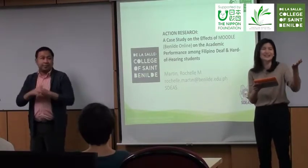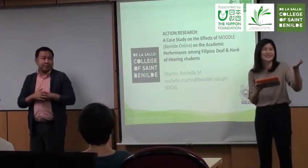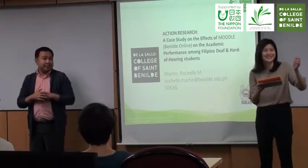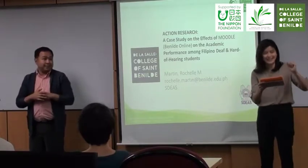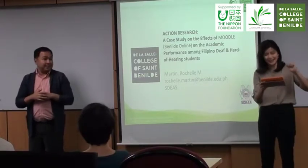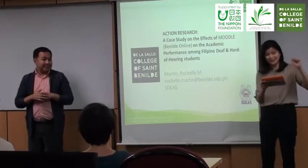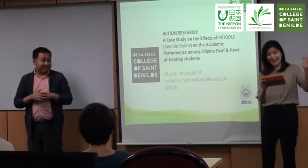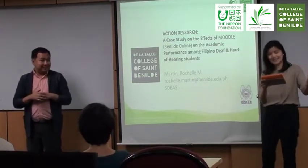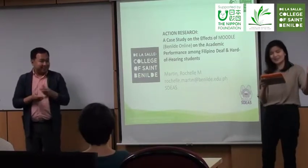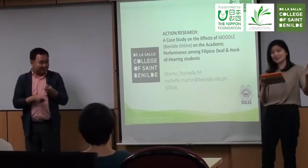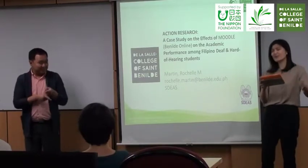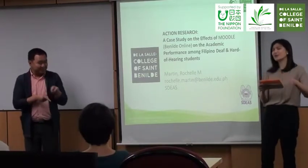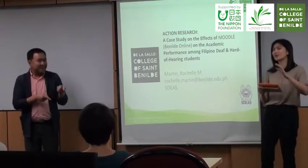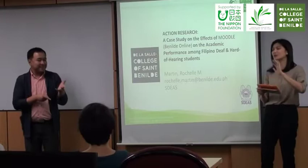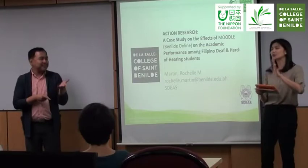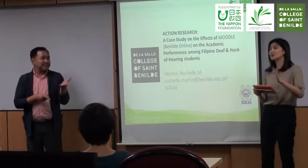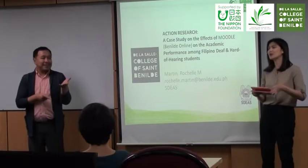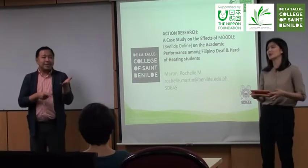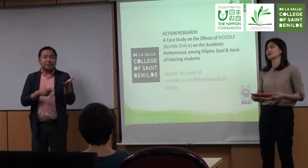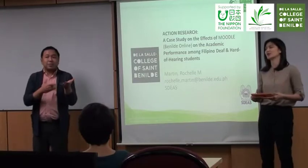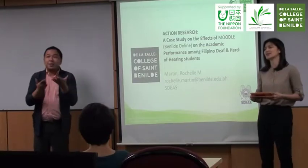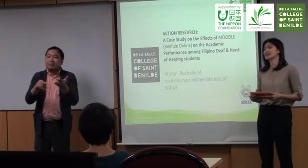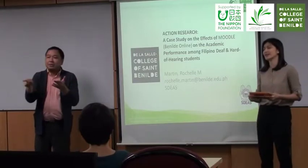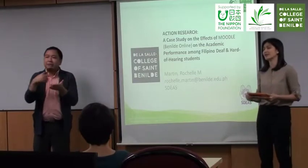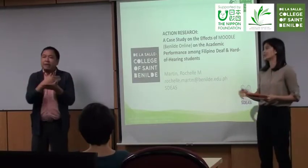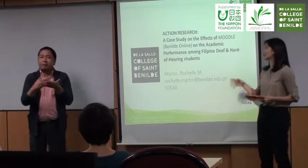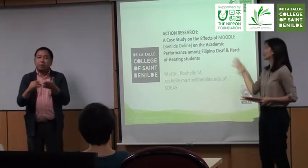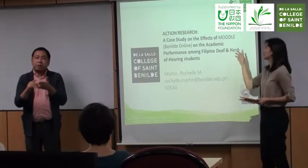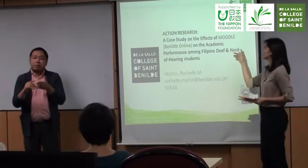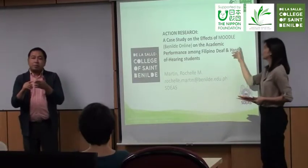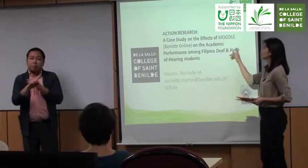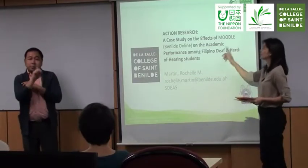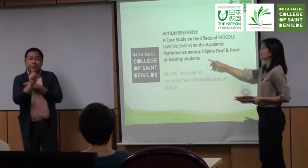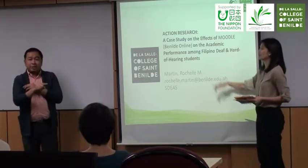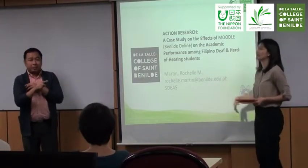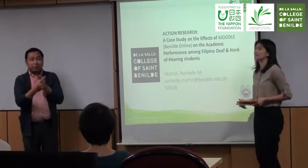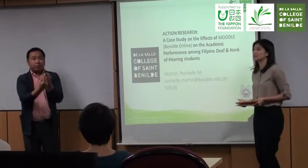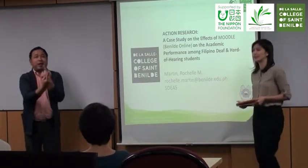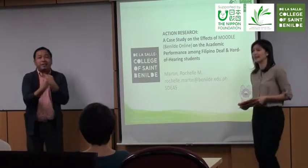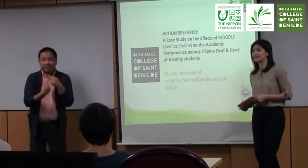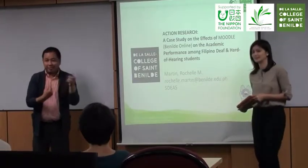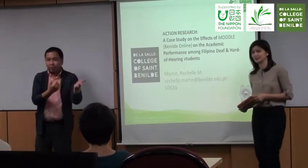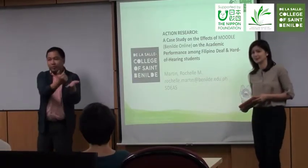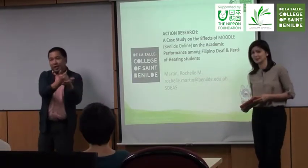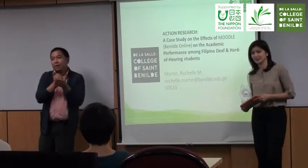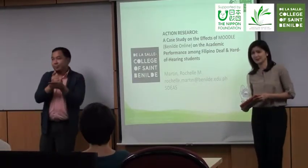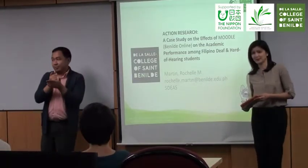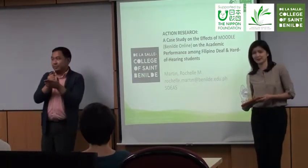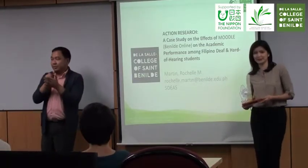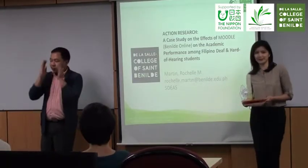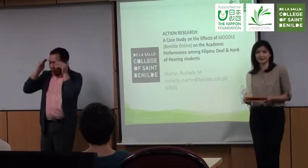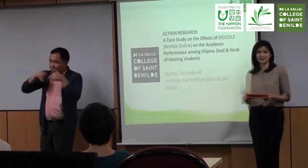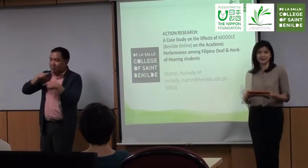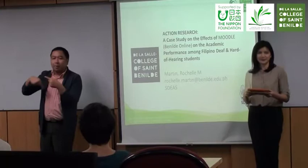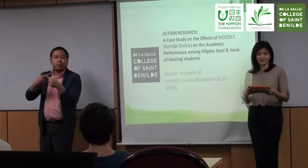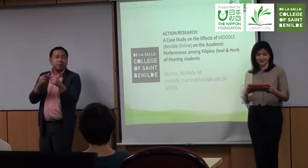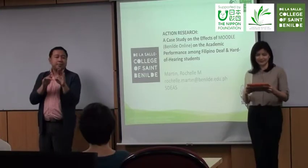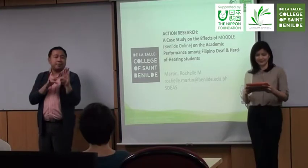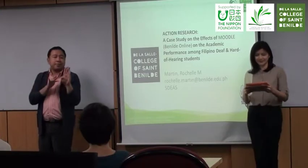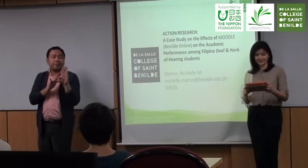I don't know, to answer some of your would-be questions if it's referring to MOODLE or Organism.